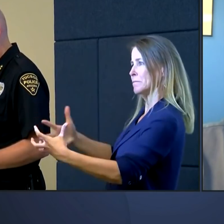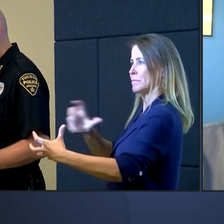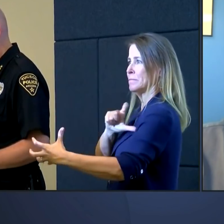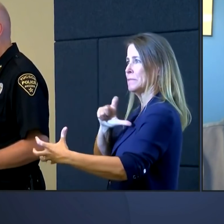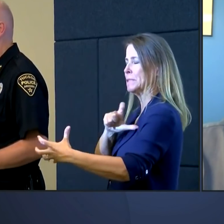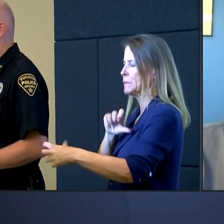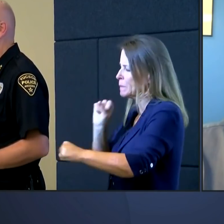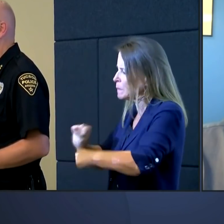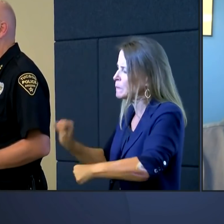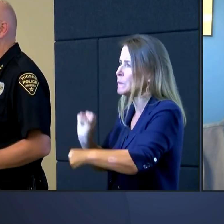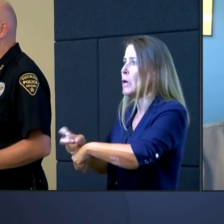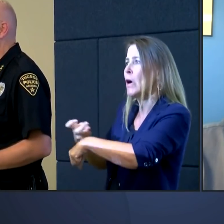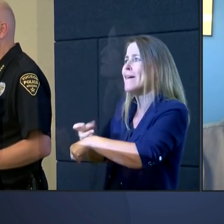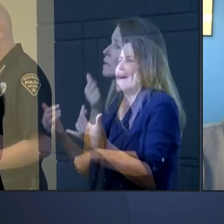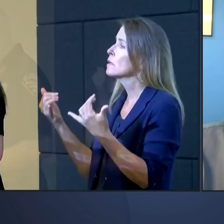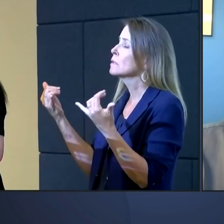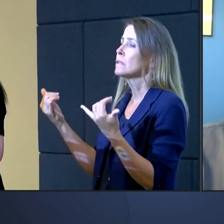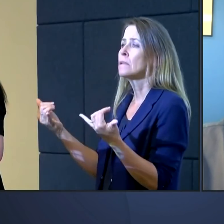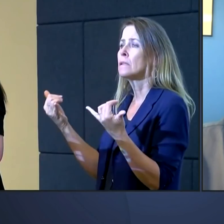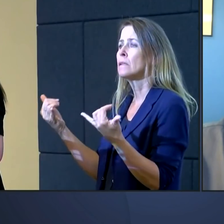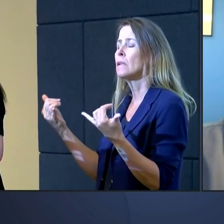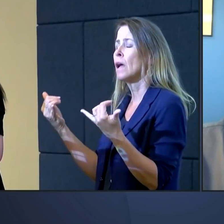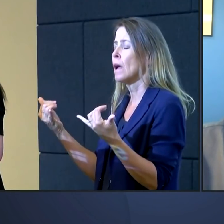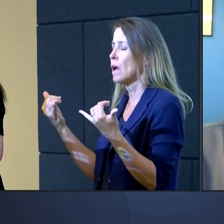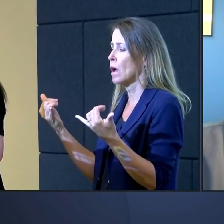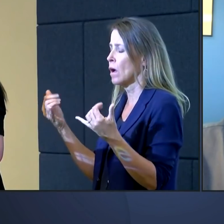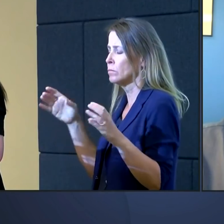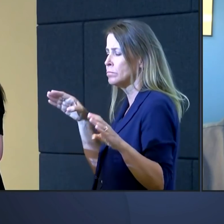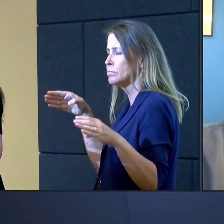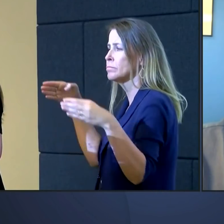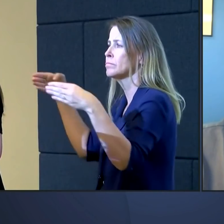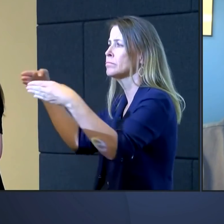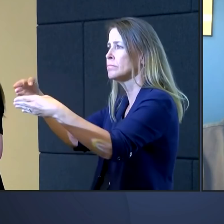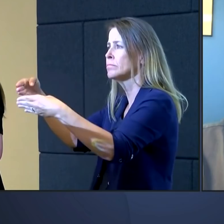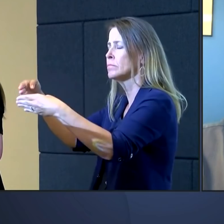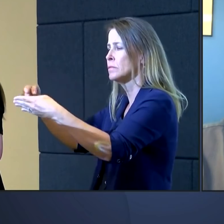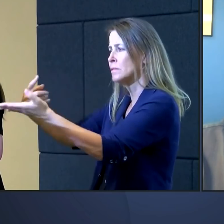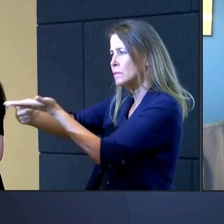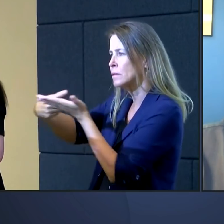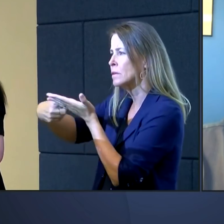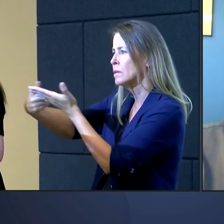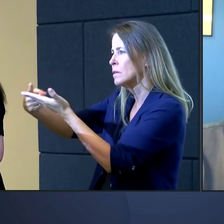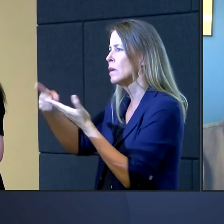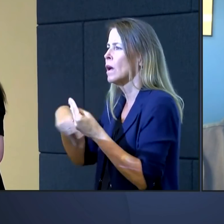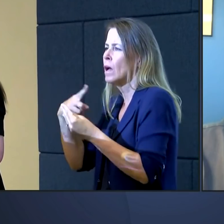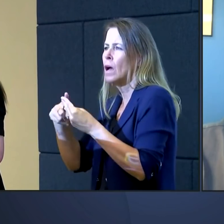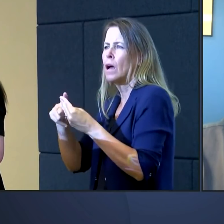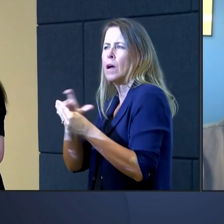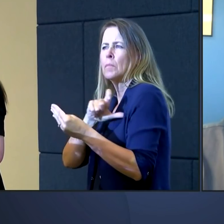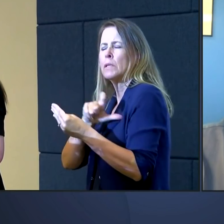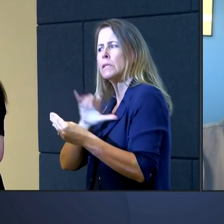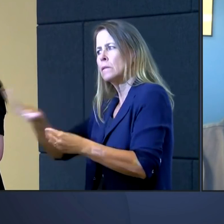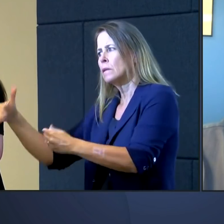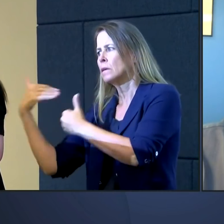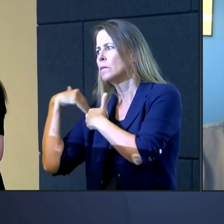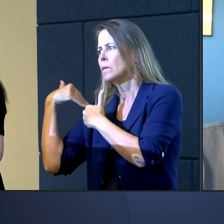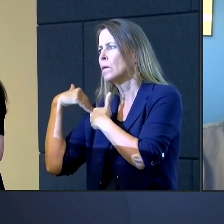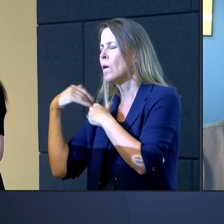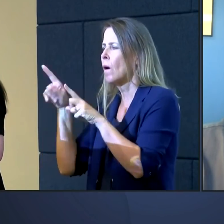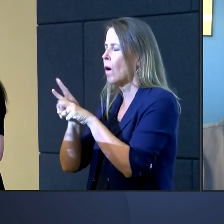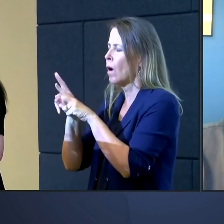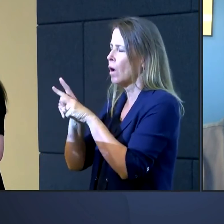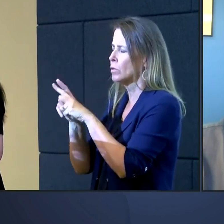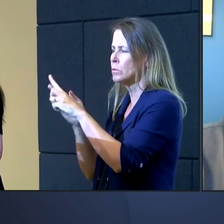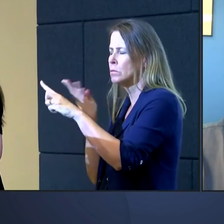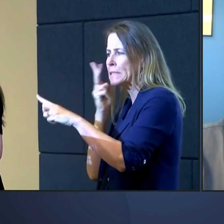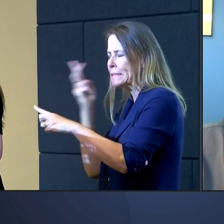entire investigation took a different tone at that point. We have seen the officers involved in this resign. They would have